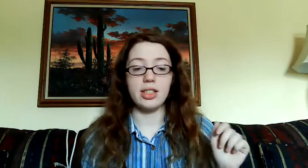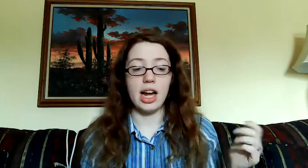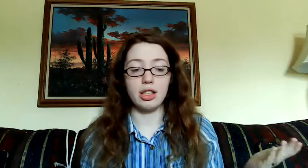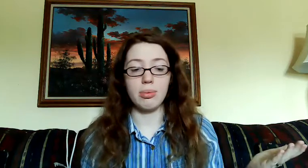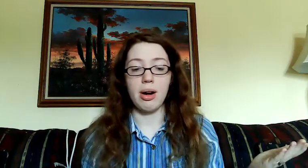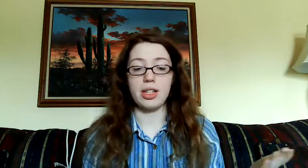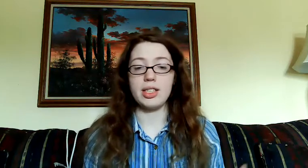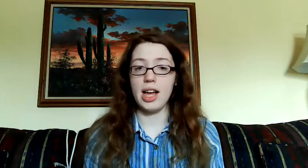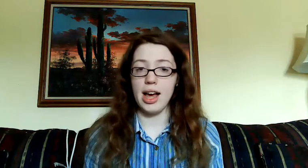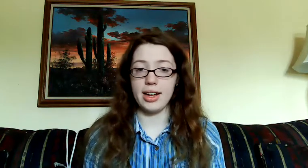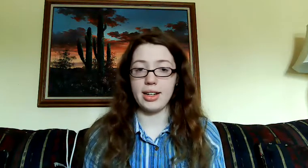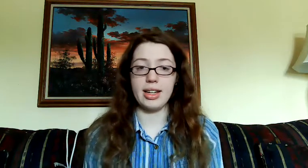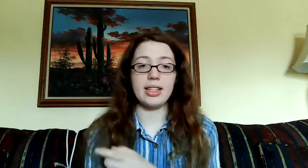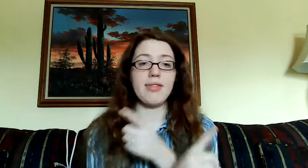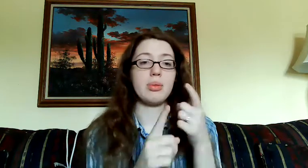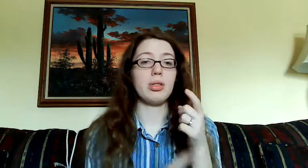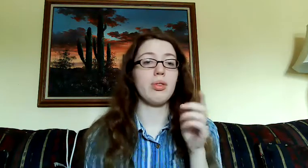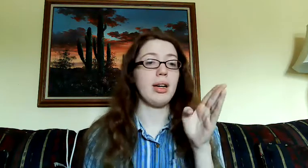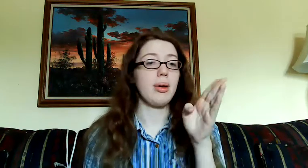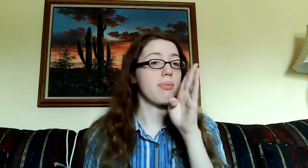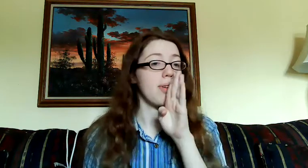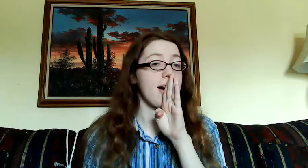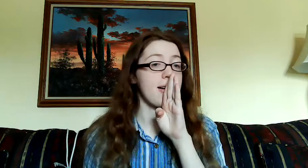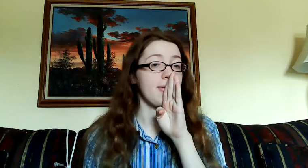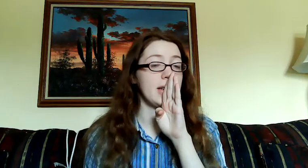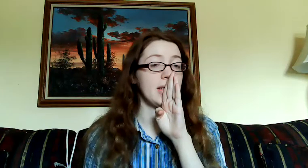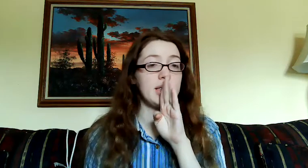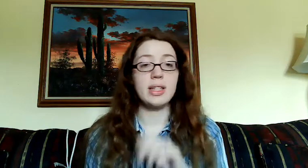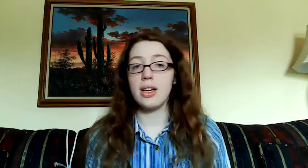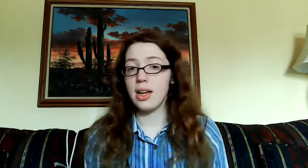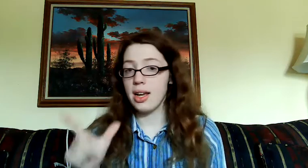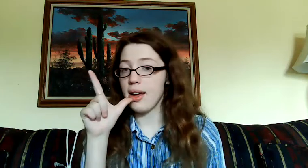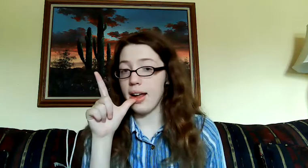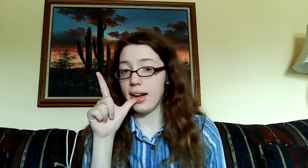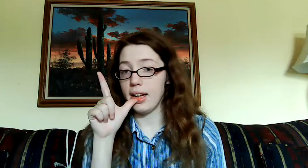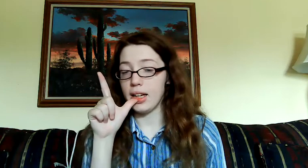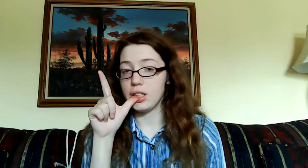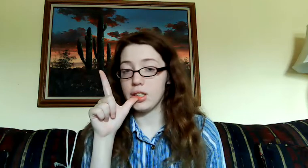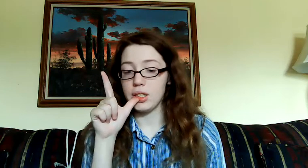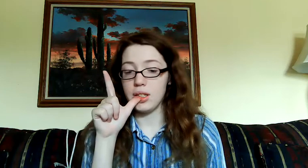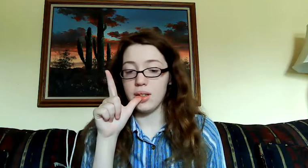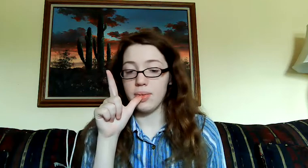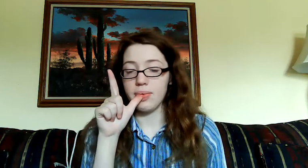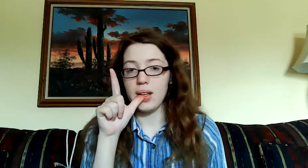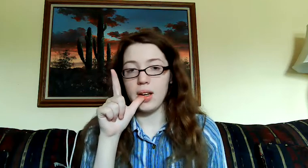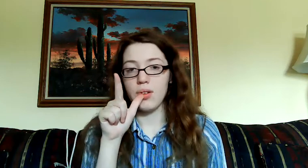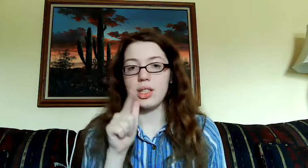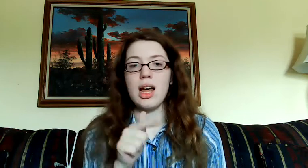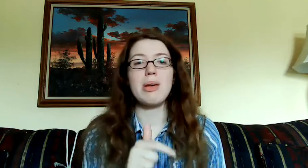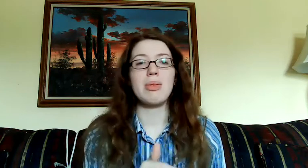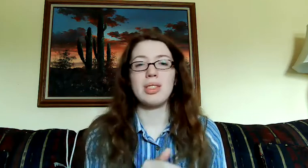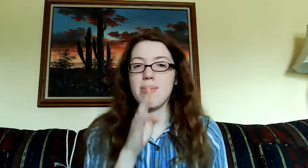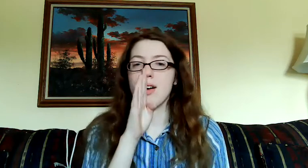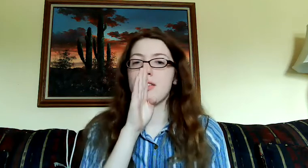part of the sign, like the difference between breakfast and lunch. And of course, a lot of people sign breakfast